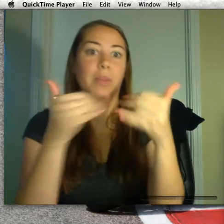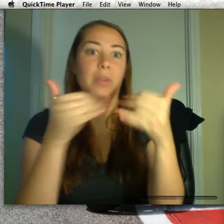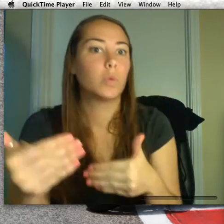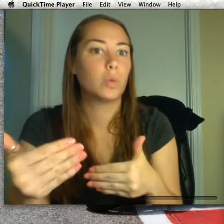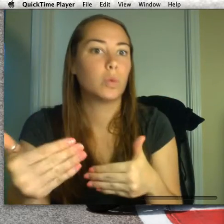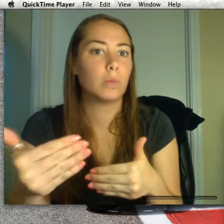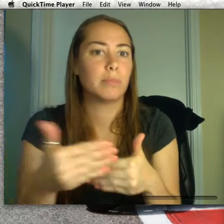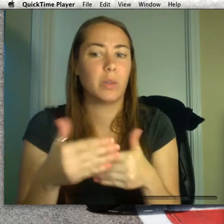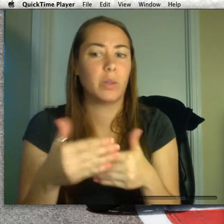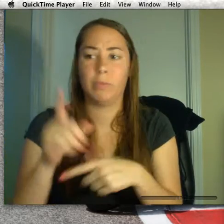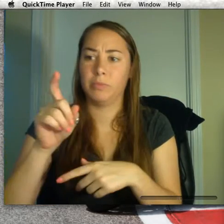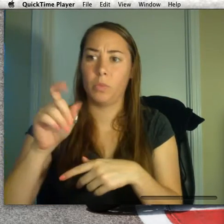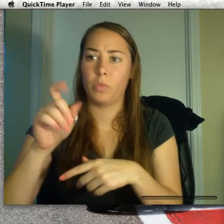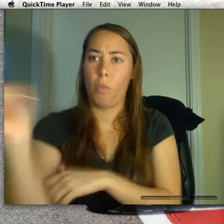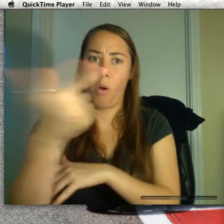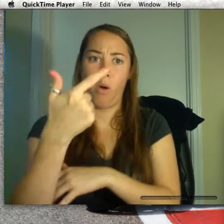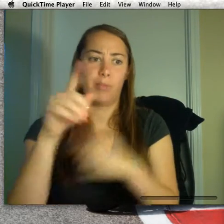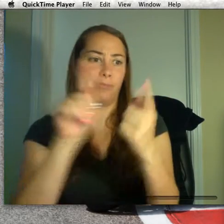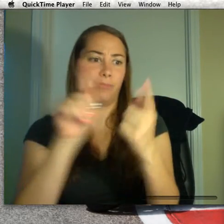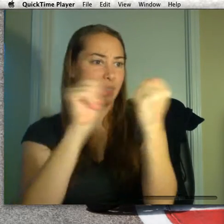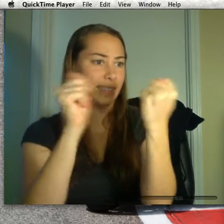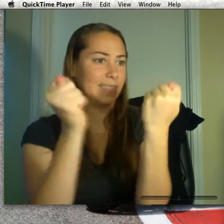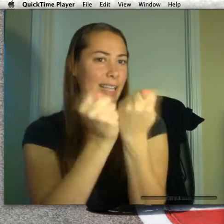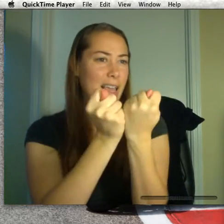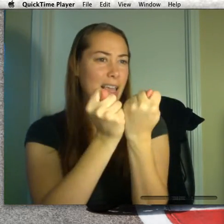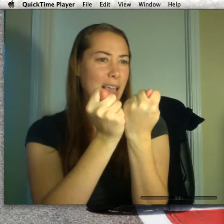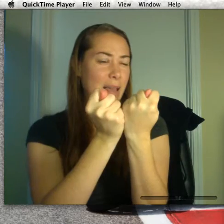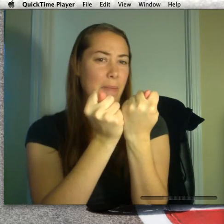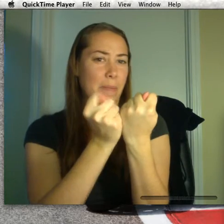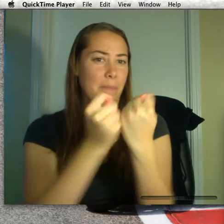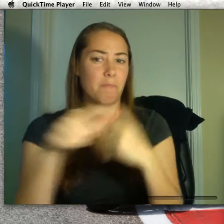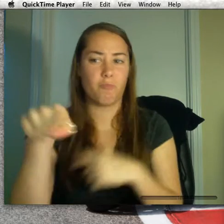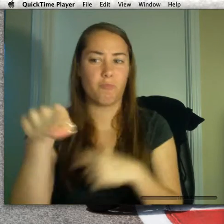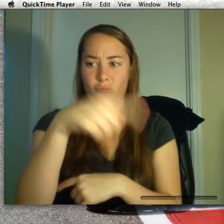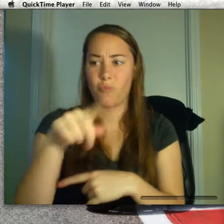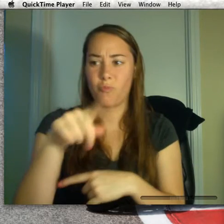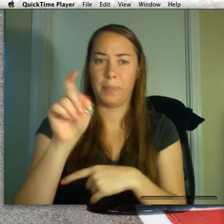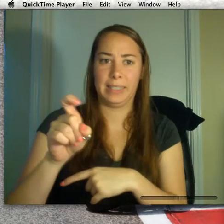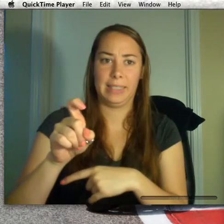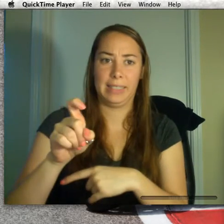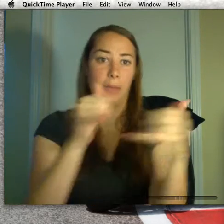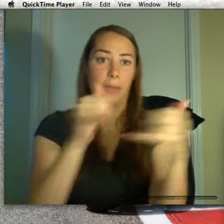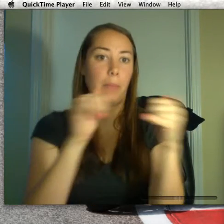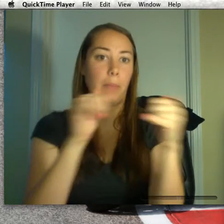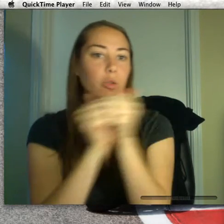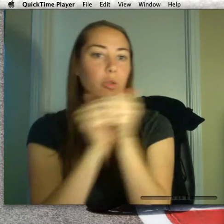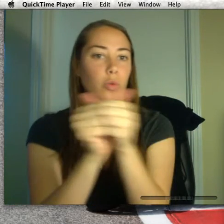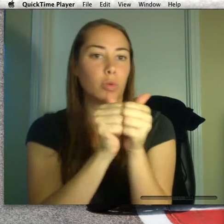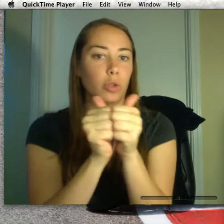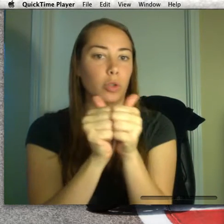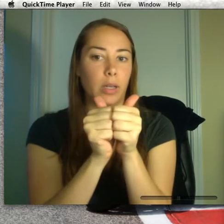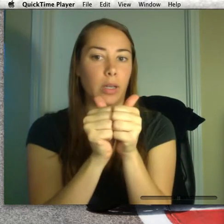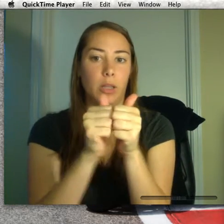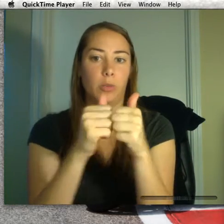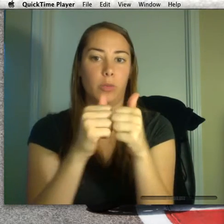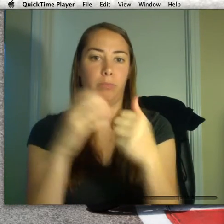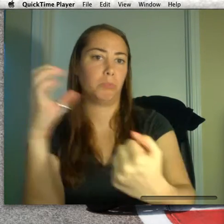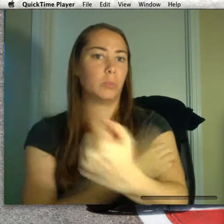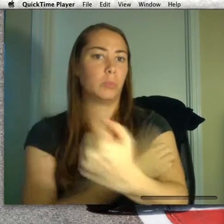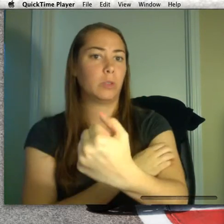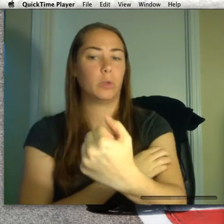competition is not white versus black or brown. It's not male versus female. It's